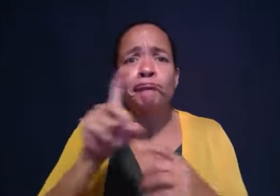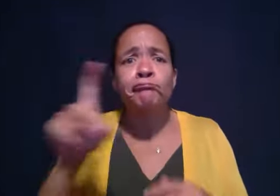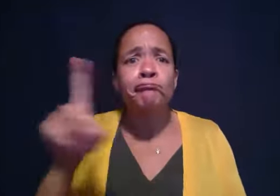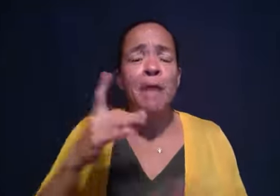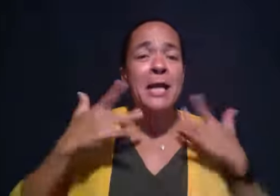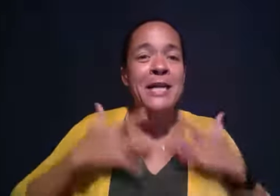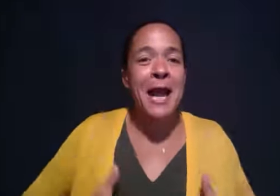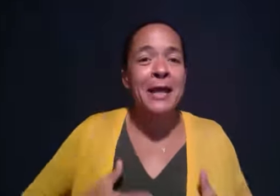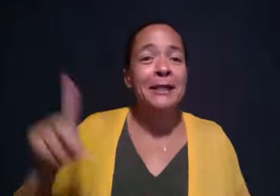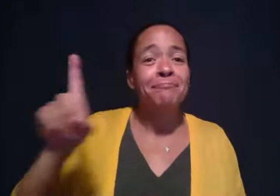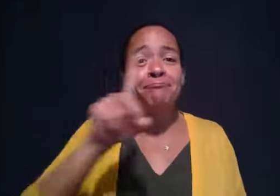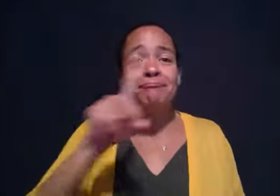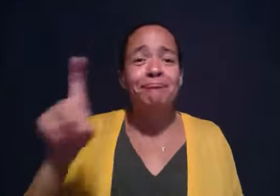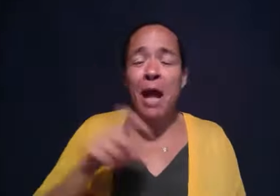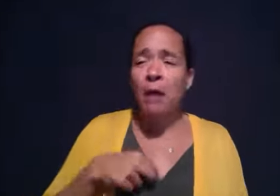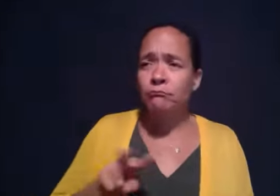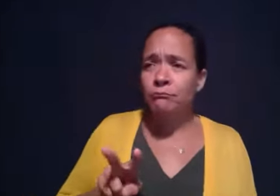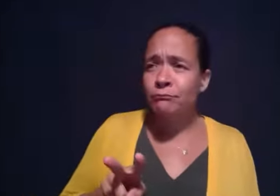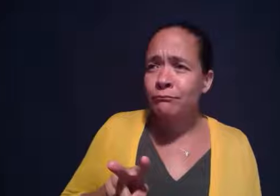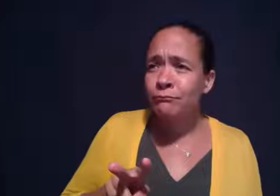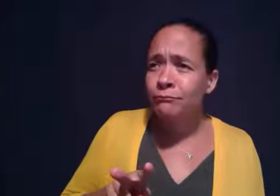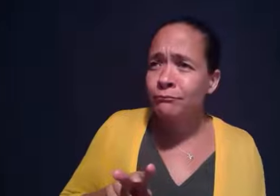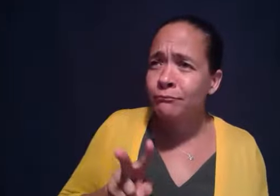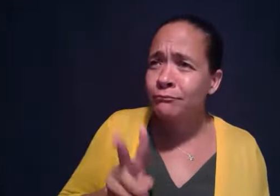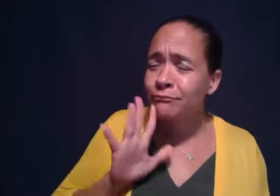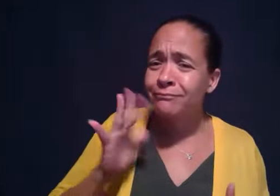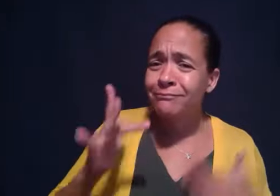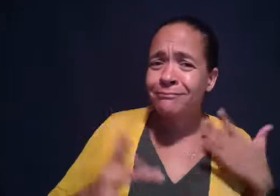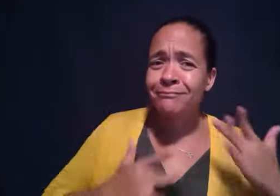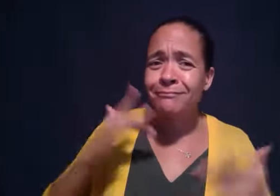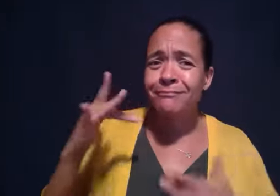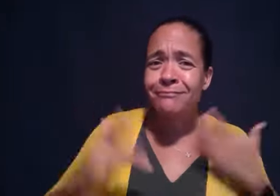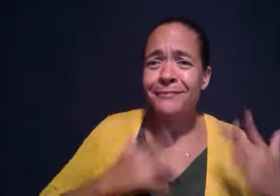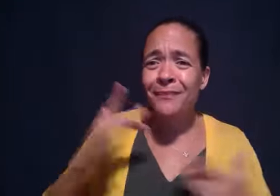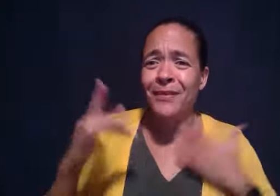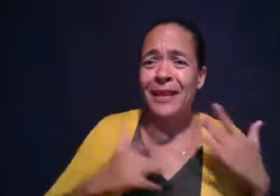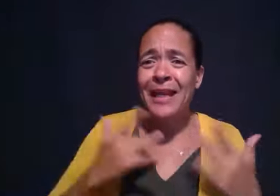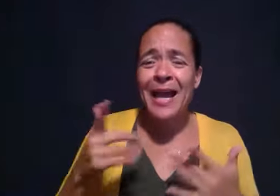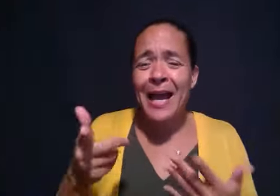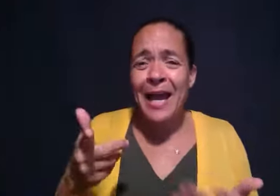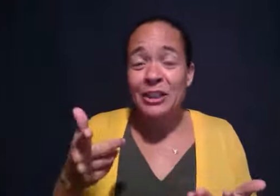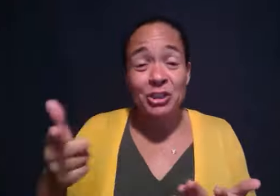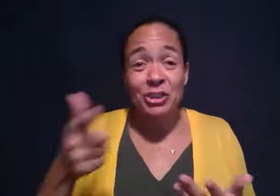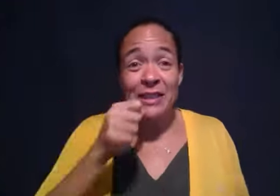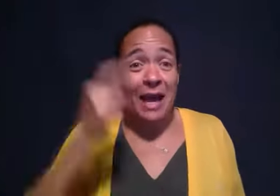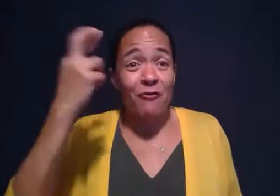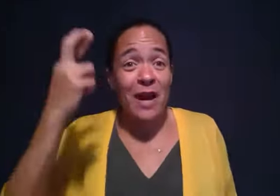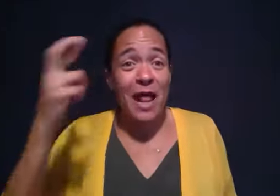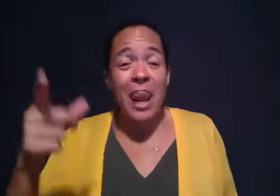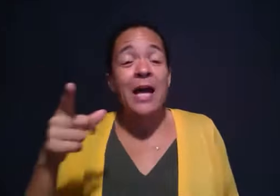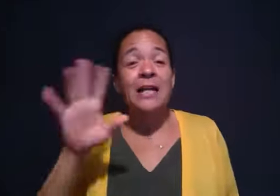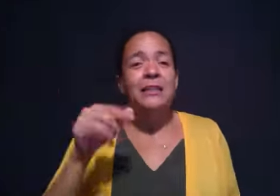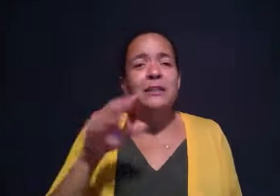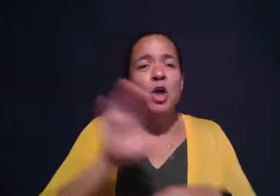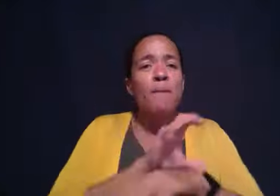and it was just real exciting, because she didn't realize, she kept leaning over to the computer, and